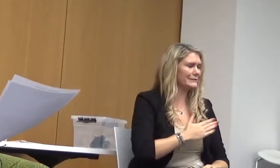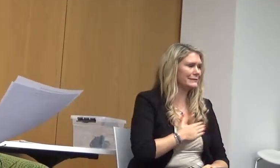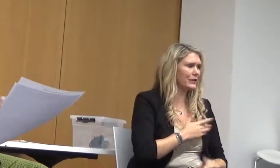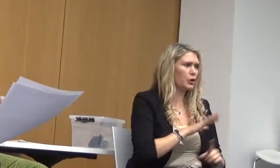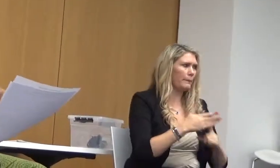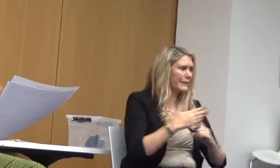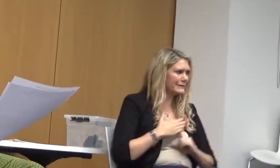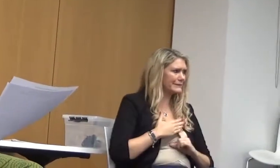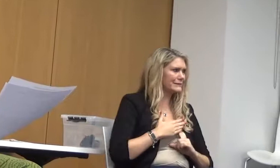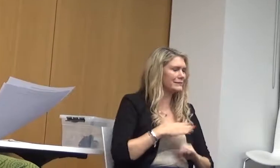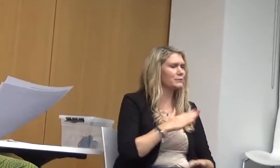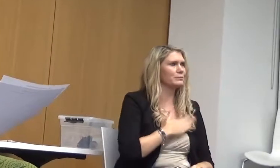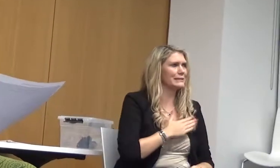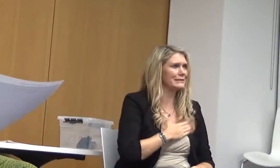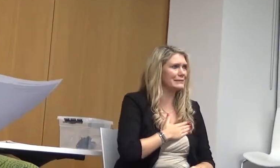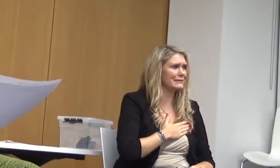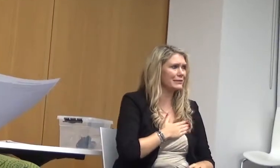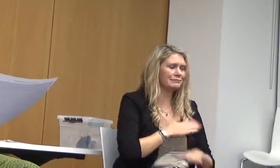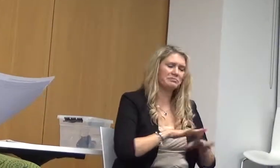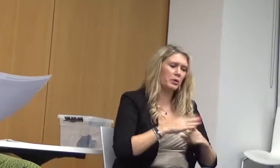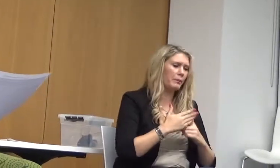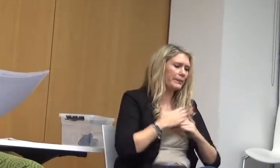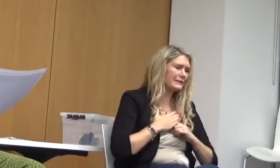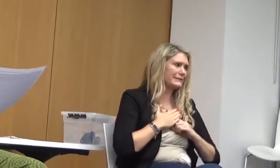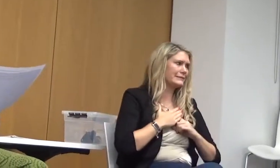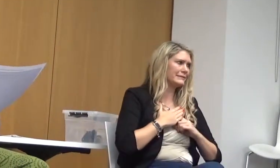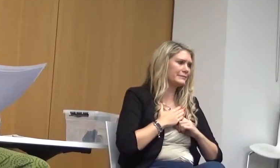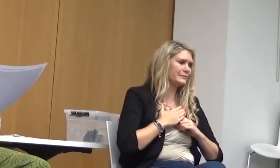not beaten. We're still beat, not beaten.